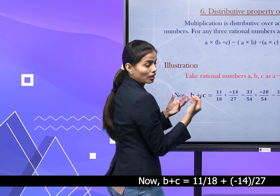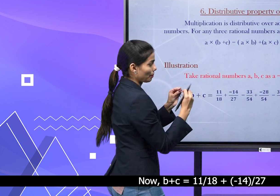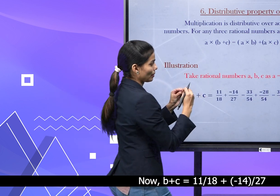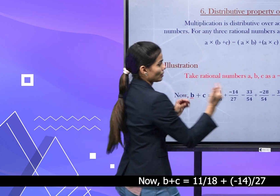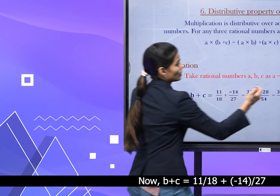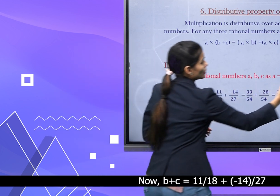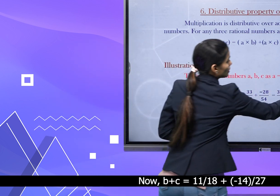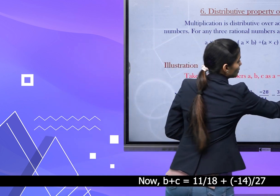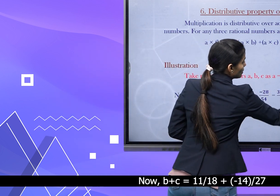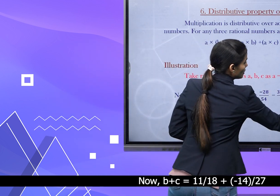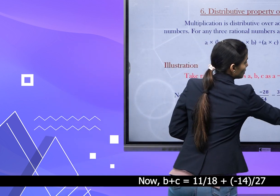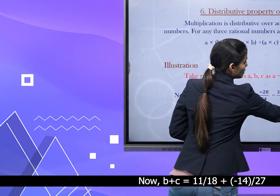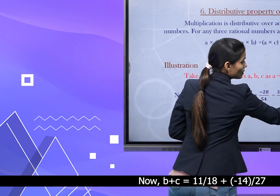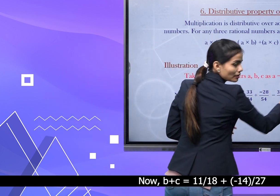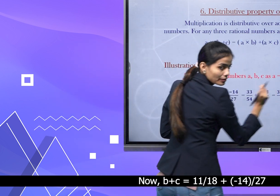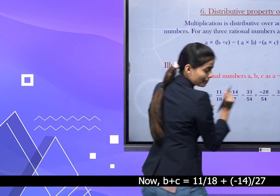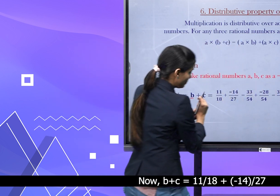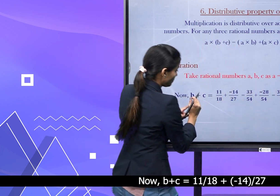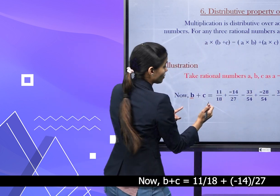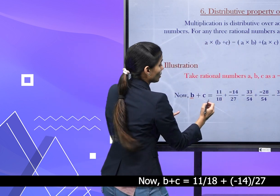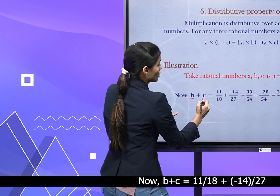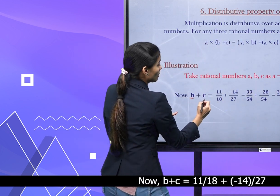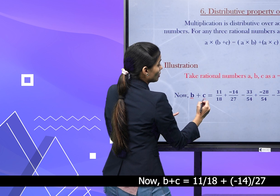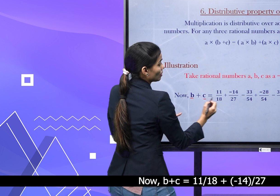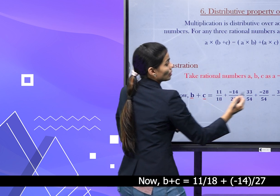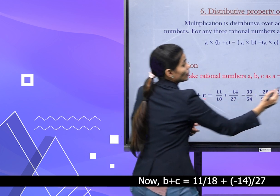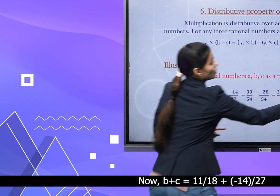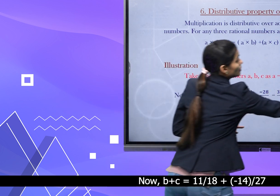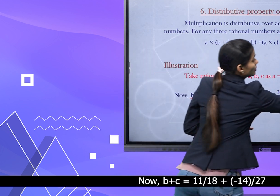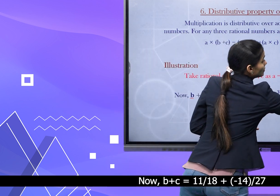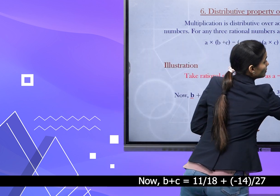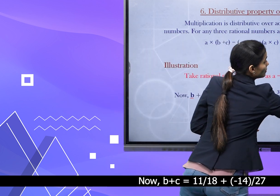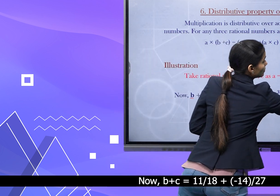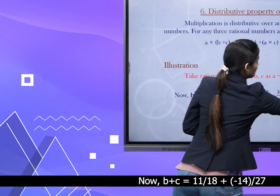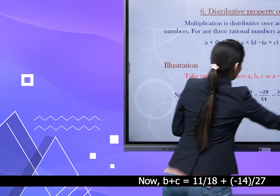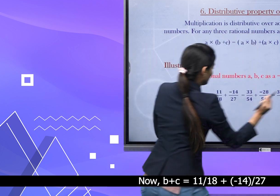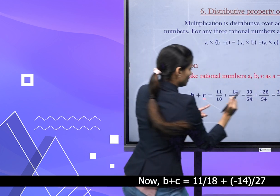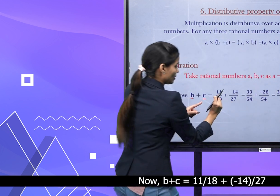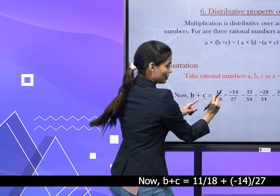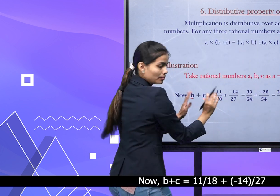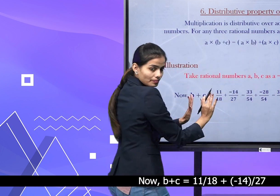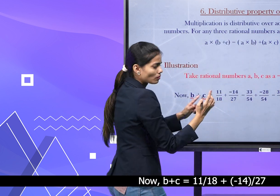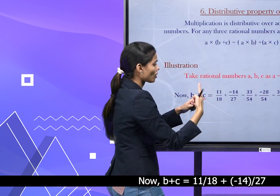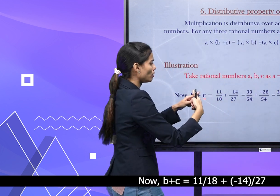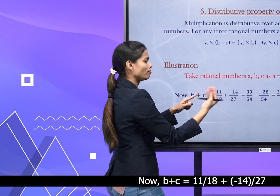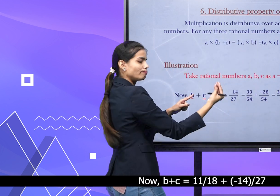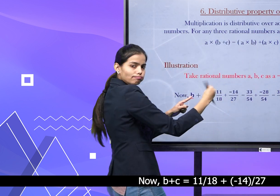Now, b plus c is equal to 11 by 18 plus minus 14 by 27